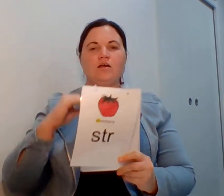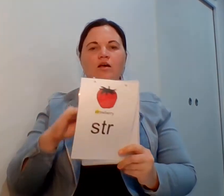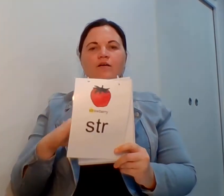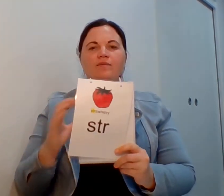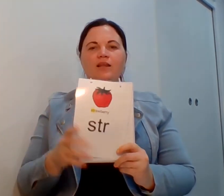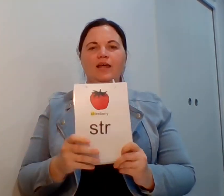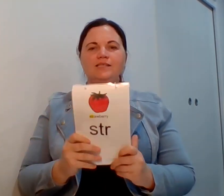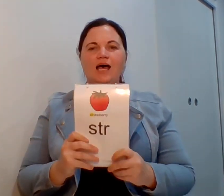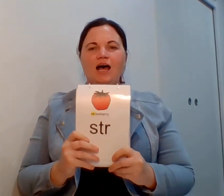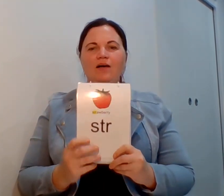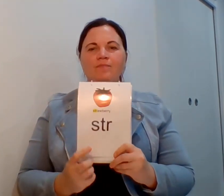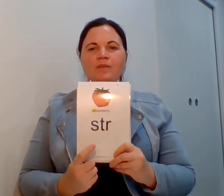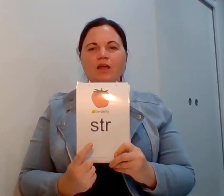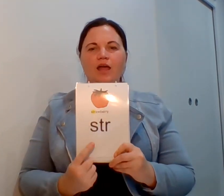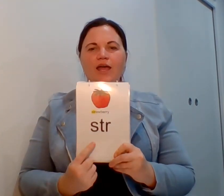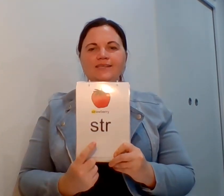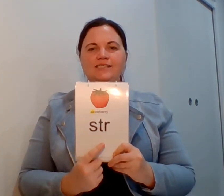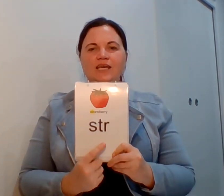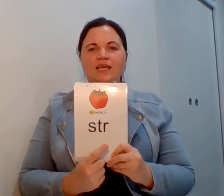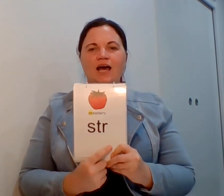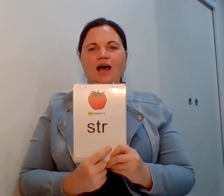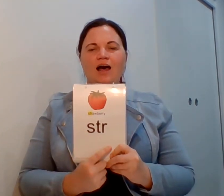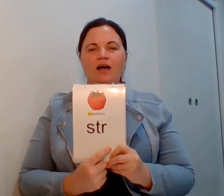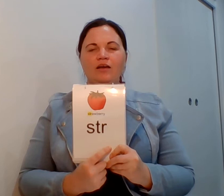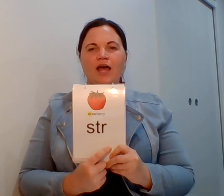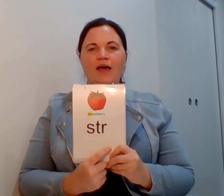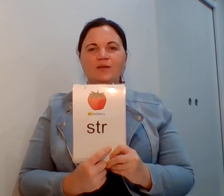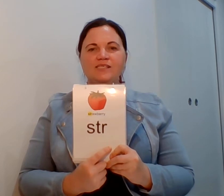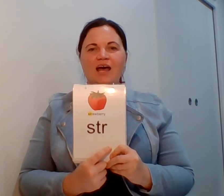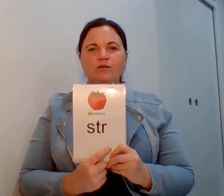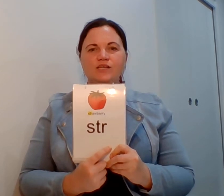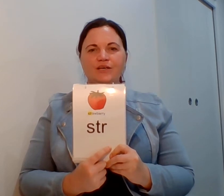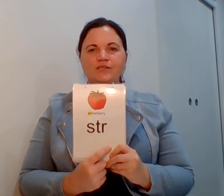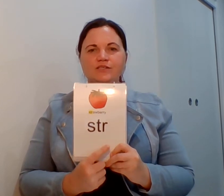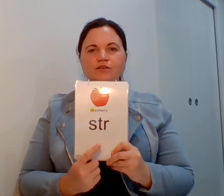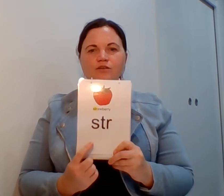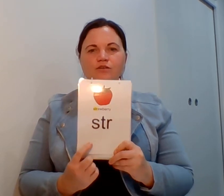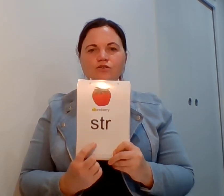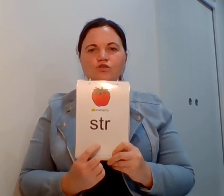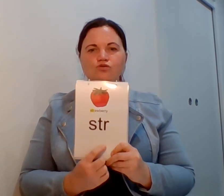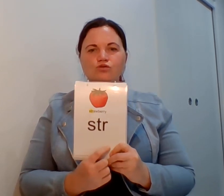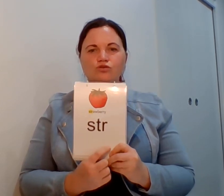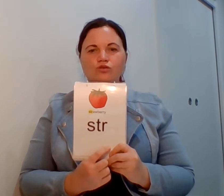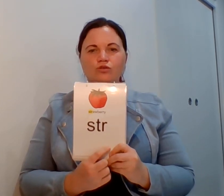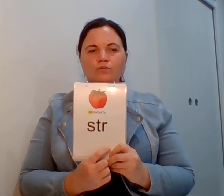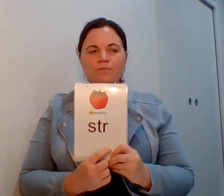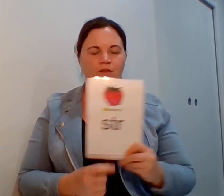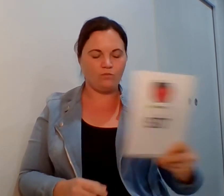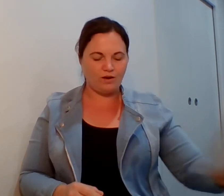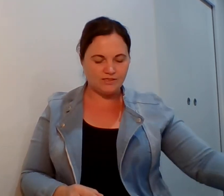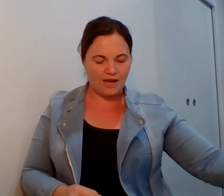The letters are STR and the sound is STR. Well done.